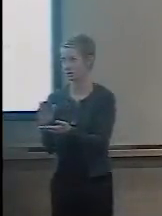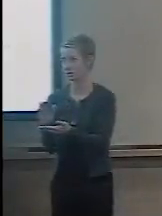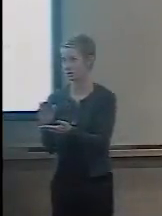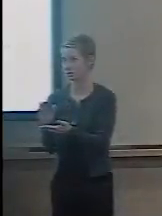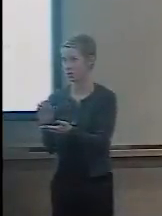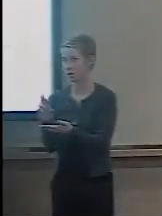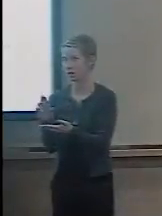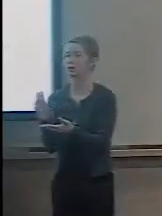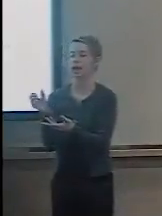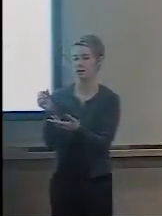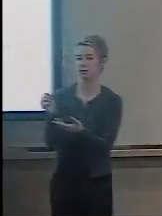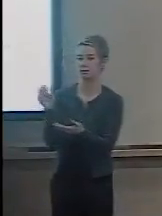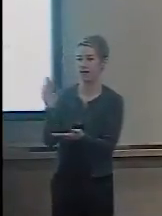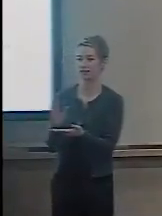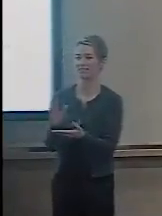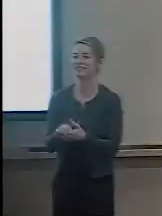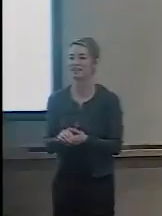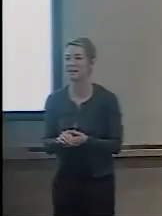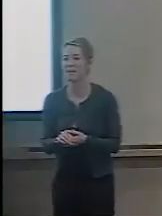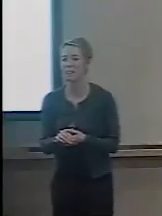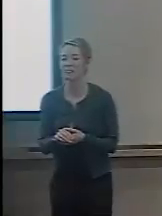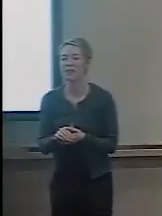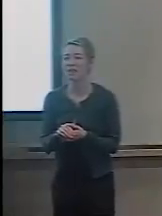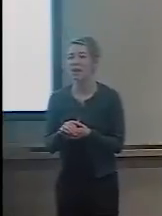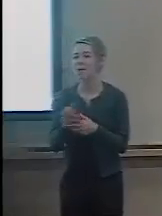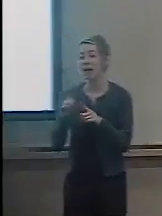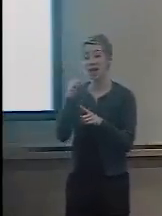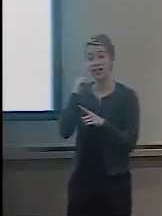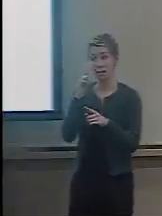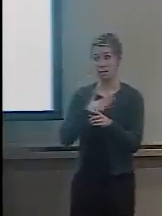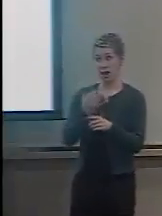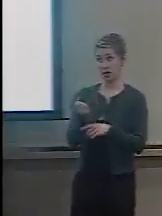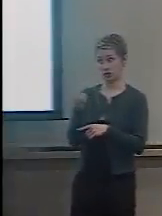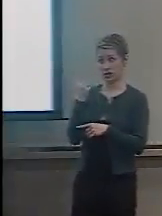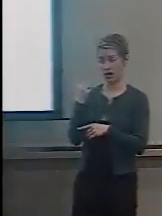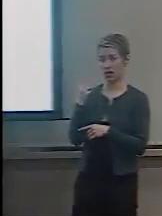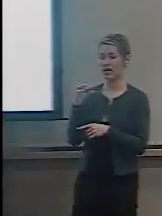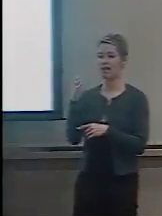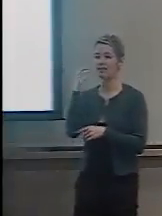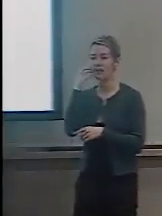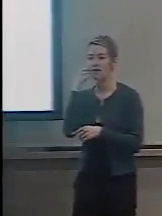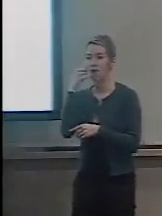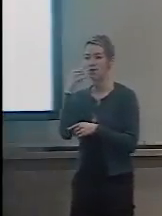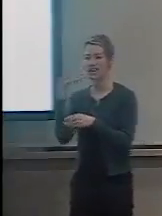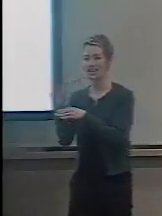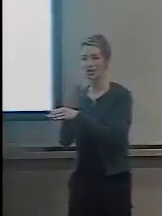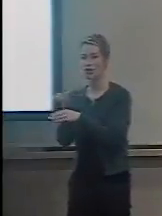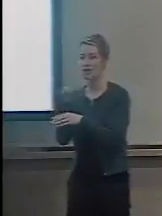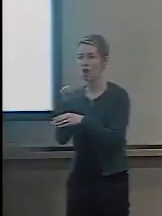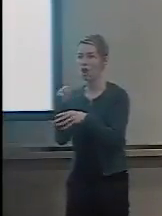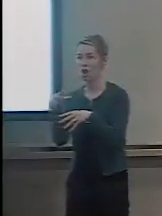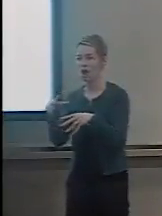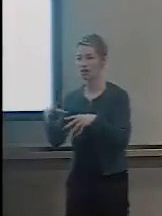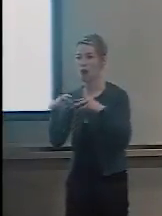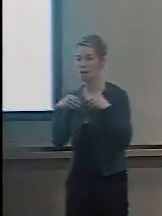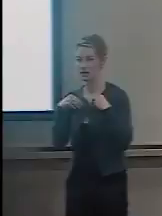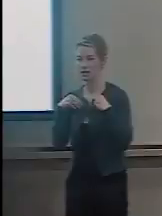less. And I think my understanding is that the cell phone industry is adopting